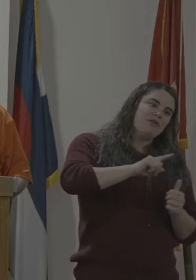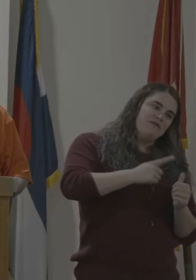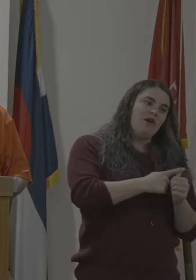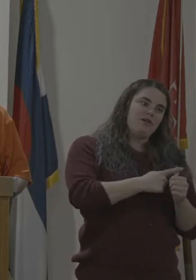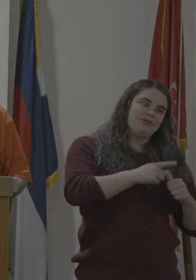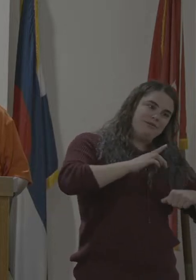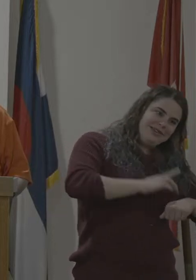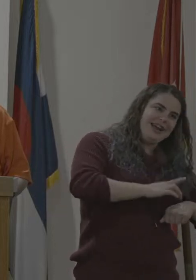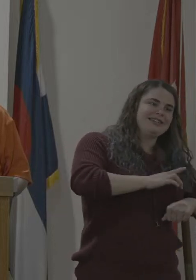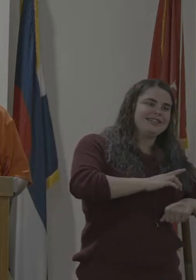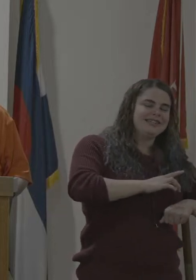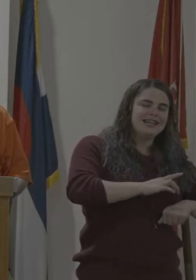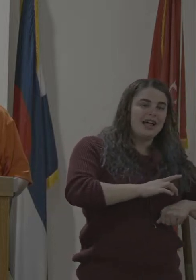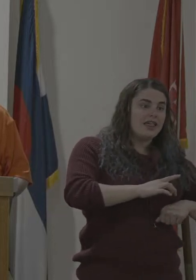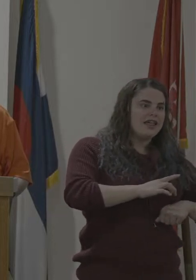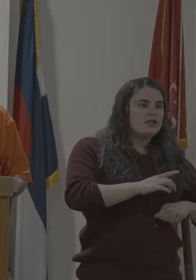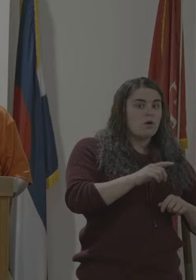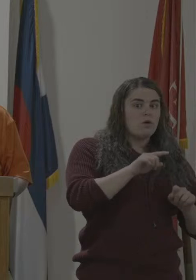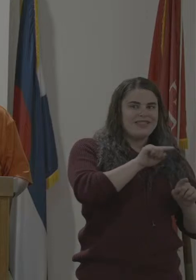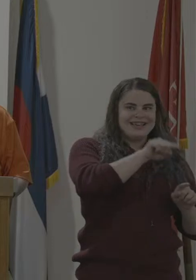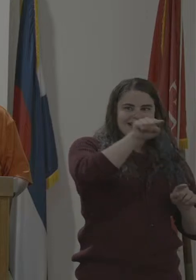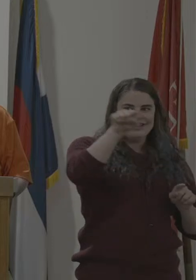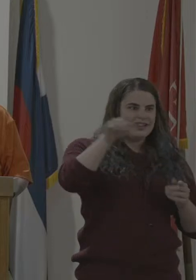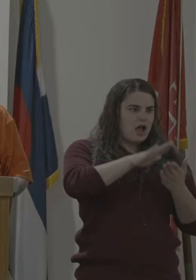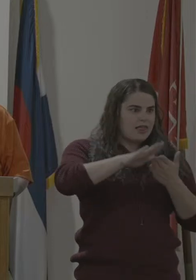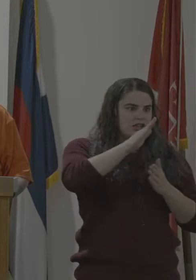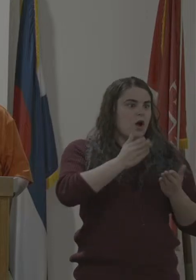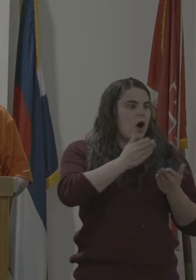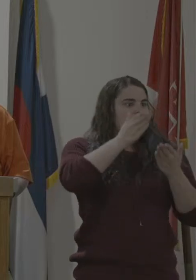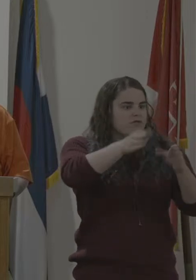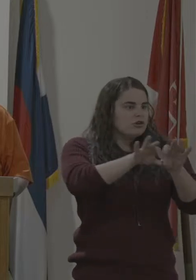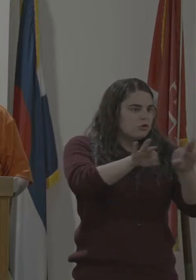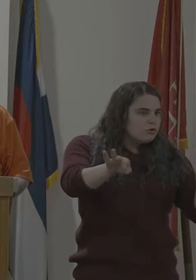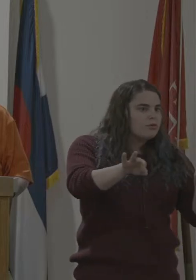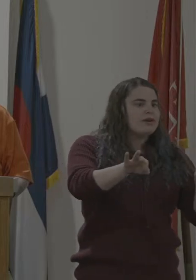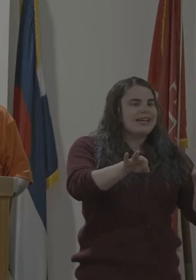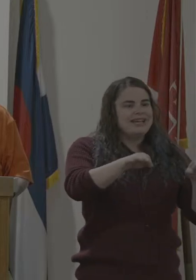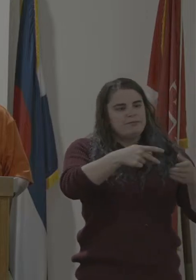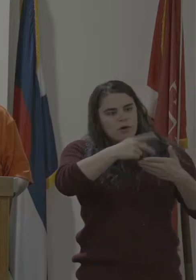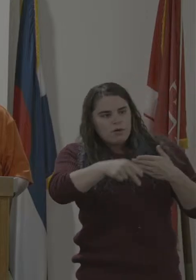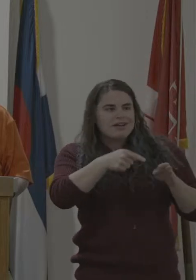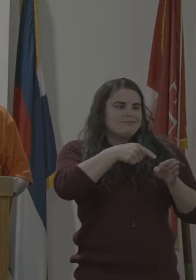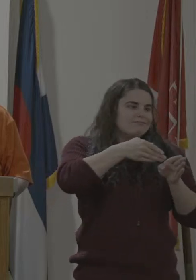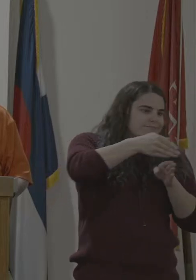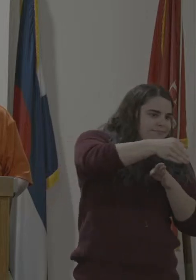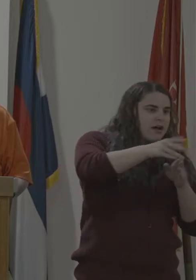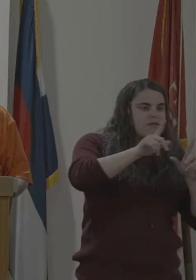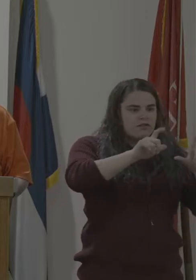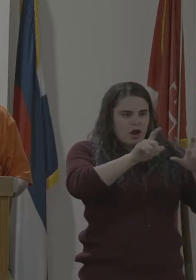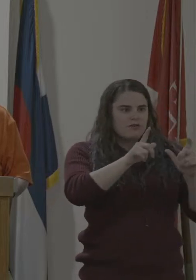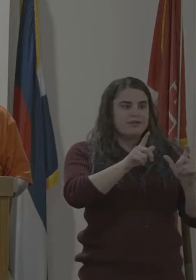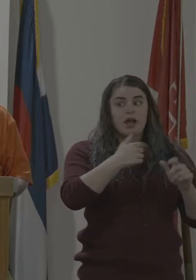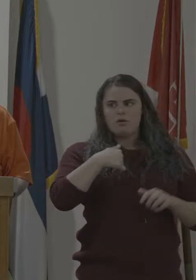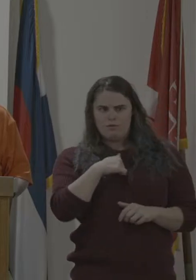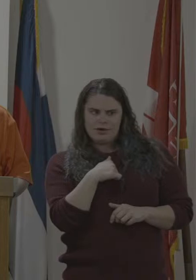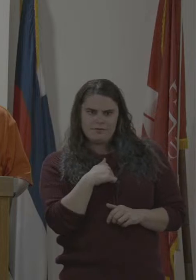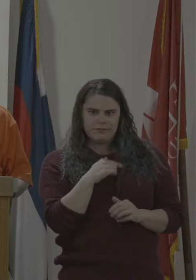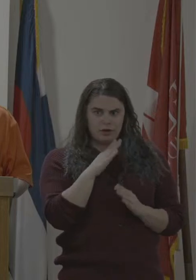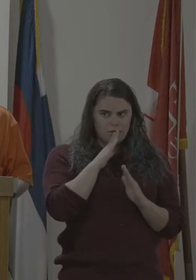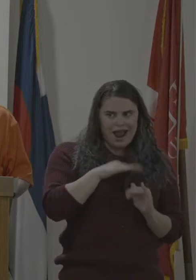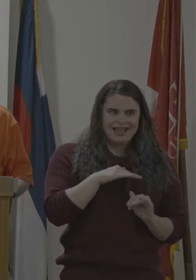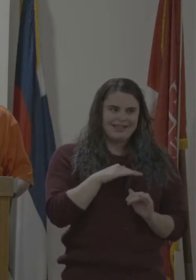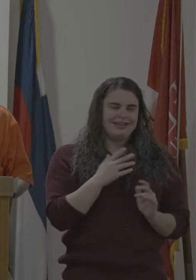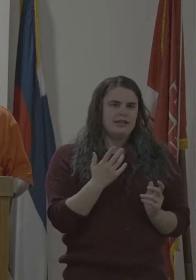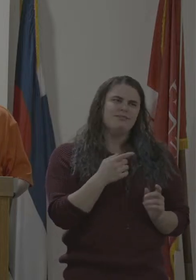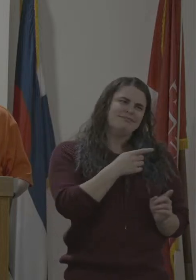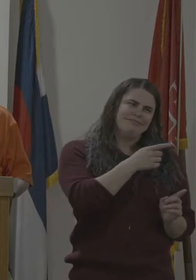that offer degree programs in commercial photography. And we're going to quietly, while no one's really looking, although